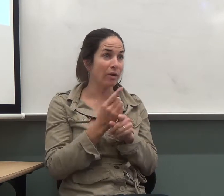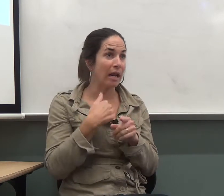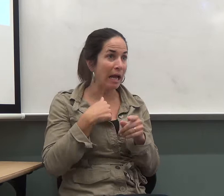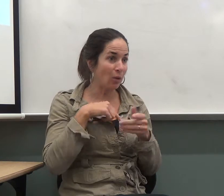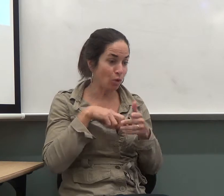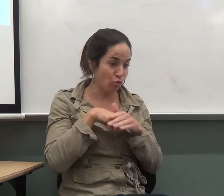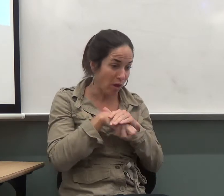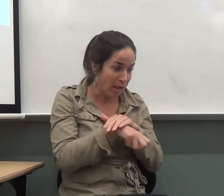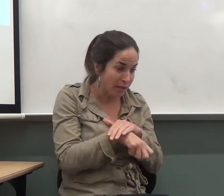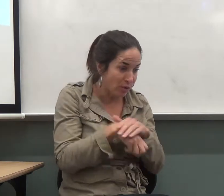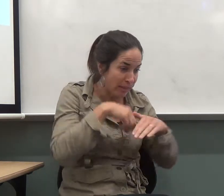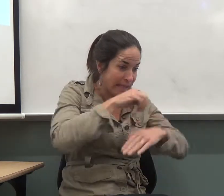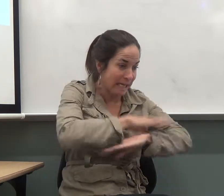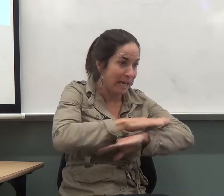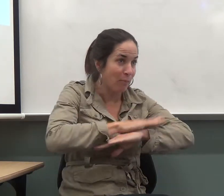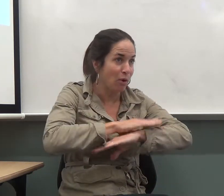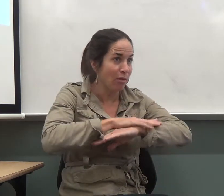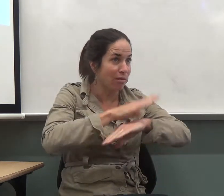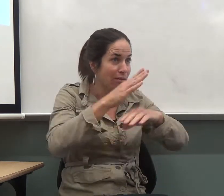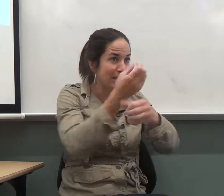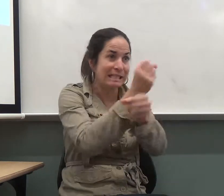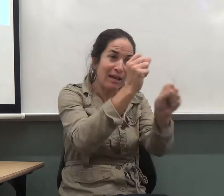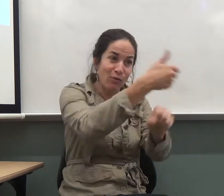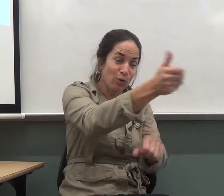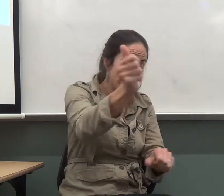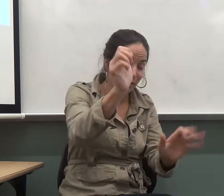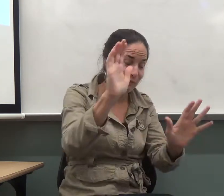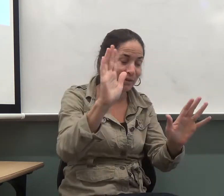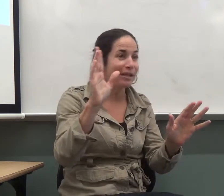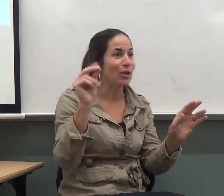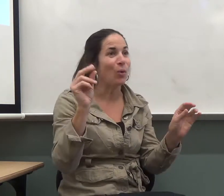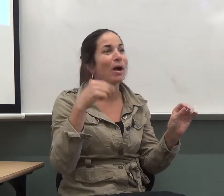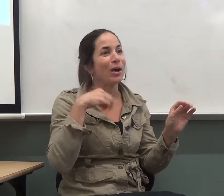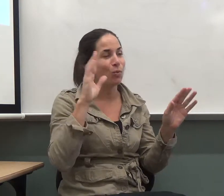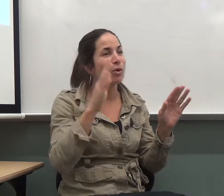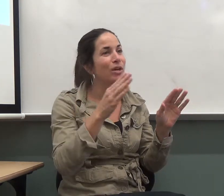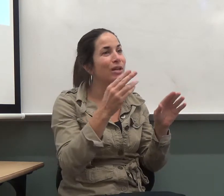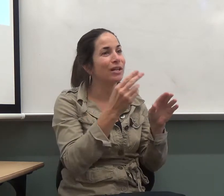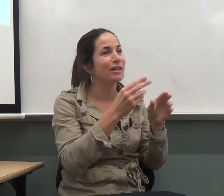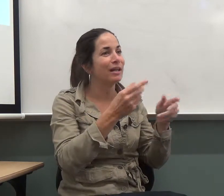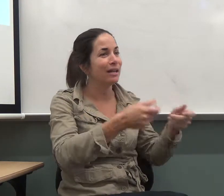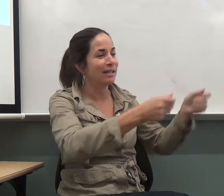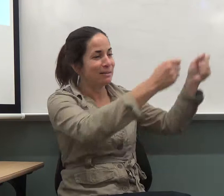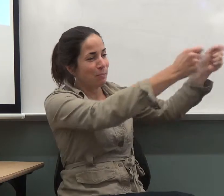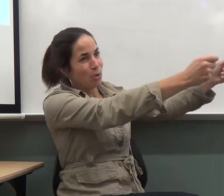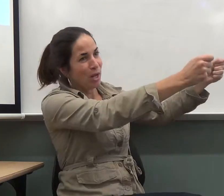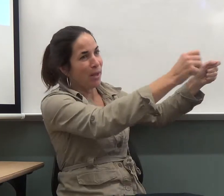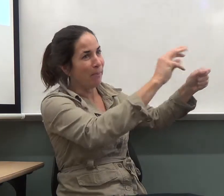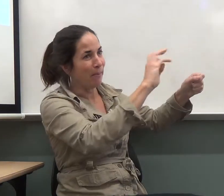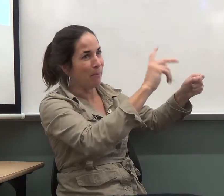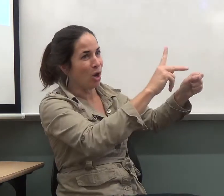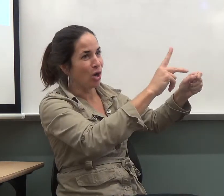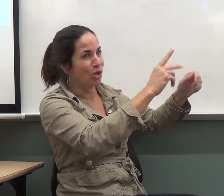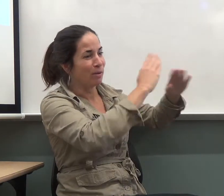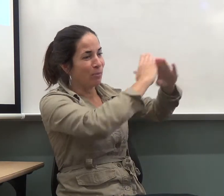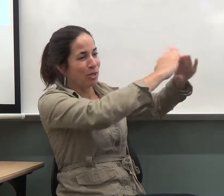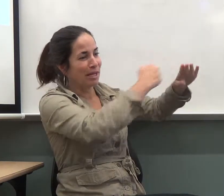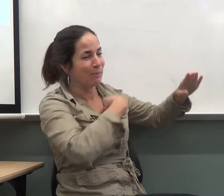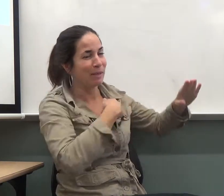table and say, "You guys fend for yourselves." No, I'm just joking. I'd actually use Martin's shield. And so, no, I'm teasing. I wouldn't do that either. I pull out my imagination. I'm joking.